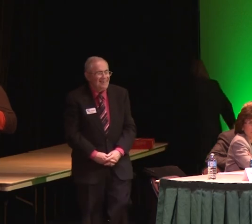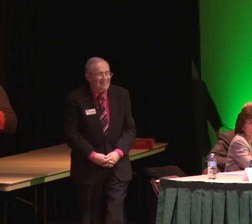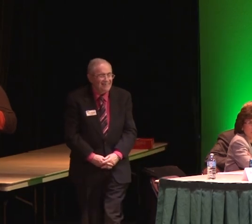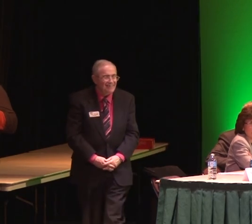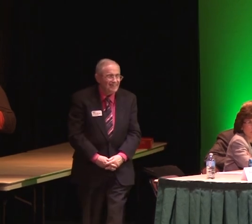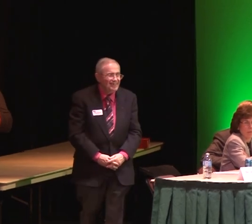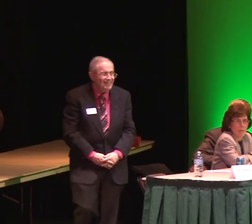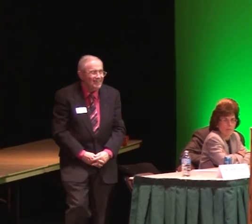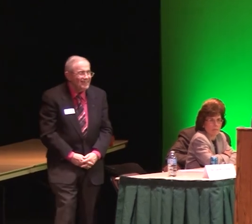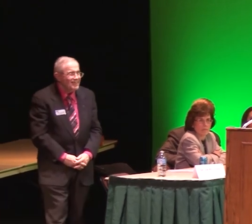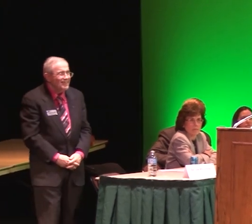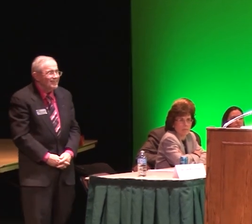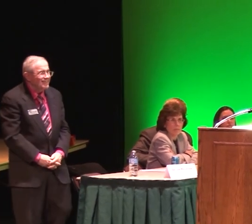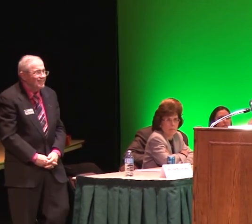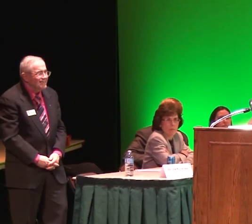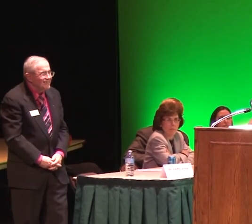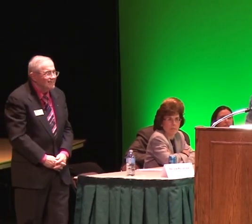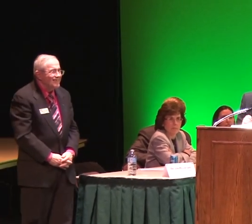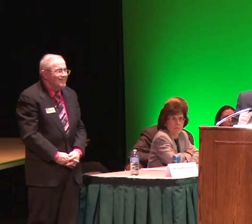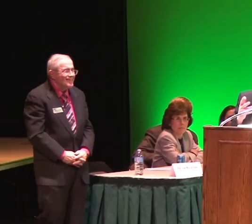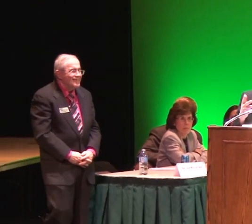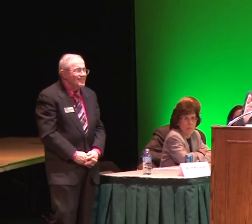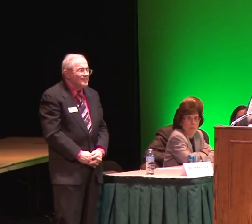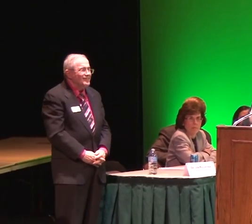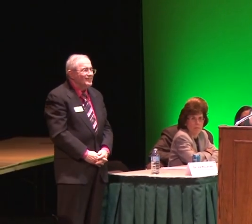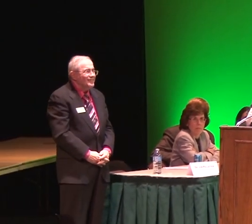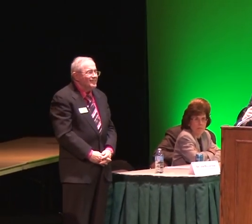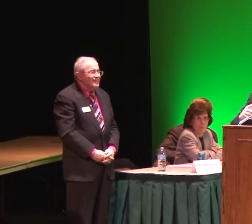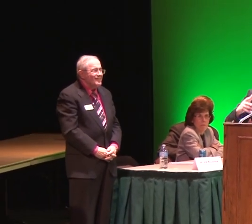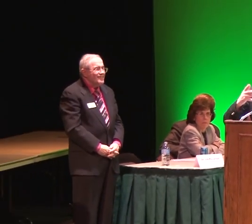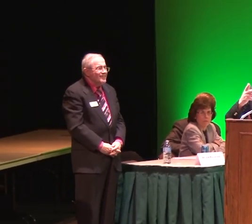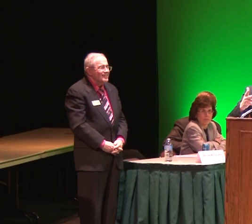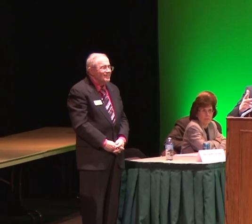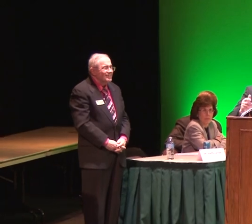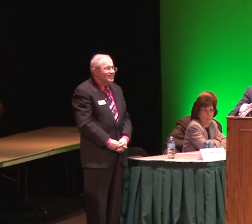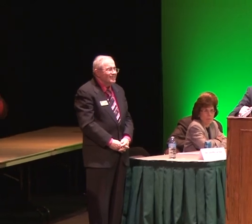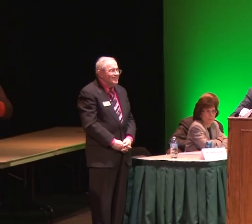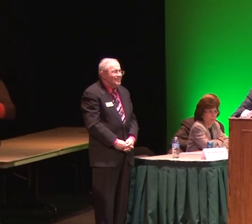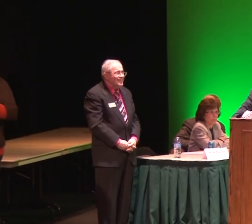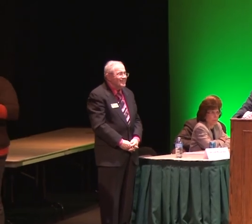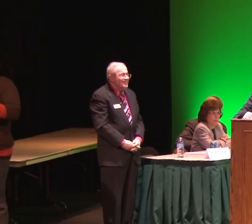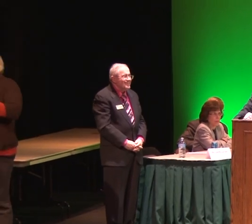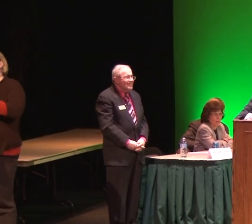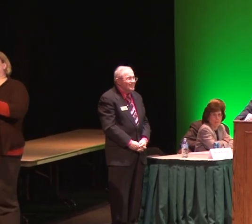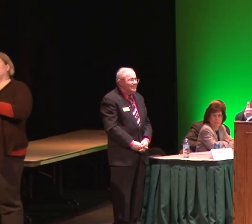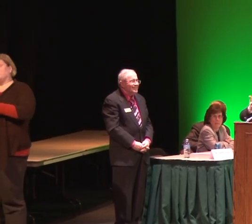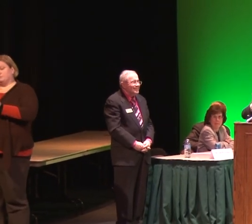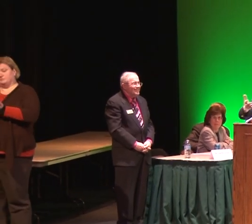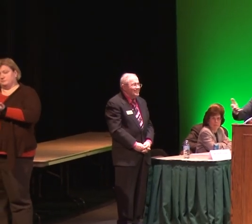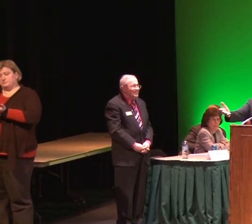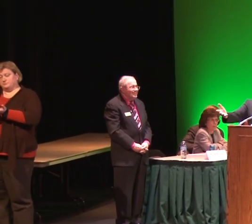the participants, I'd like you to stand,